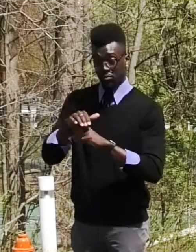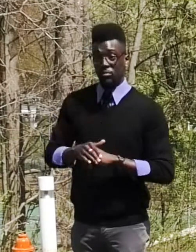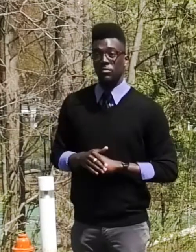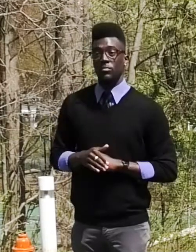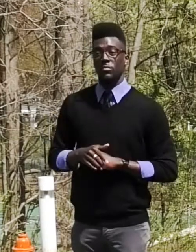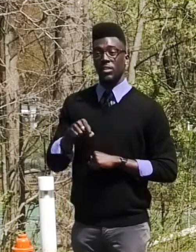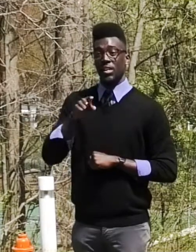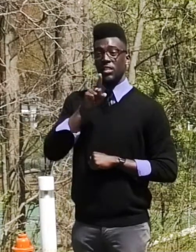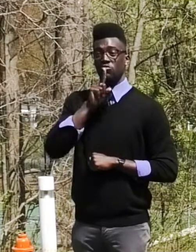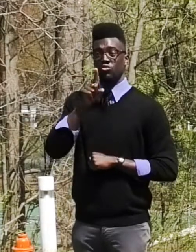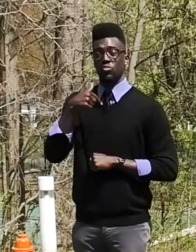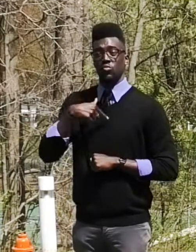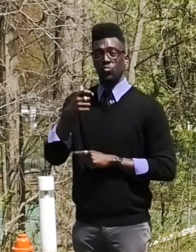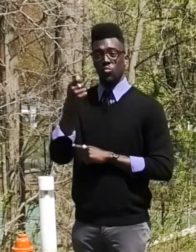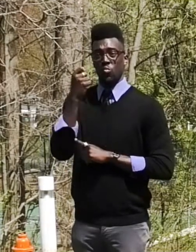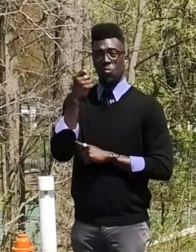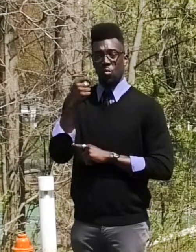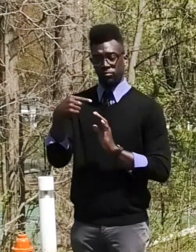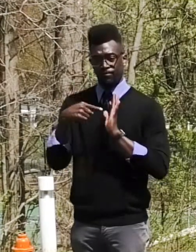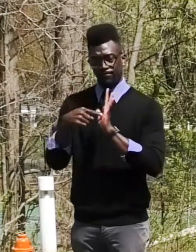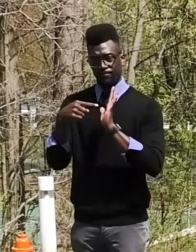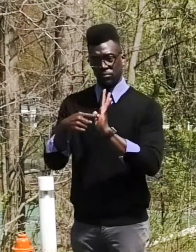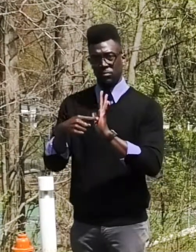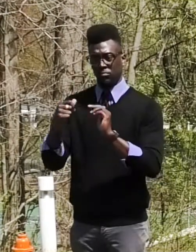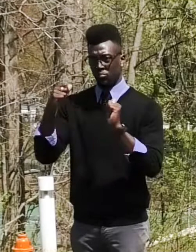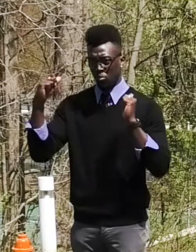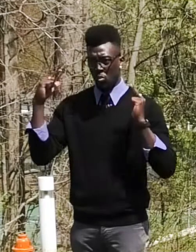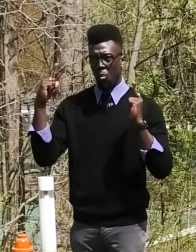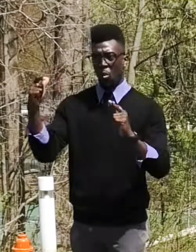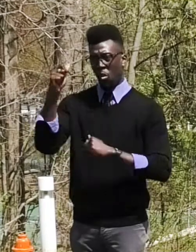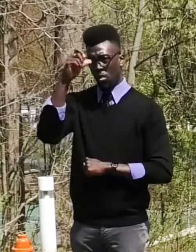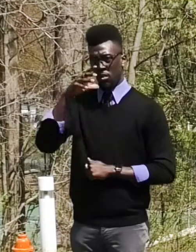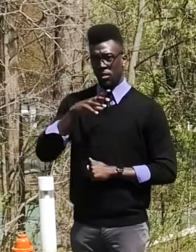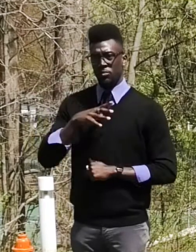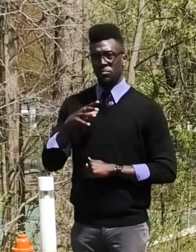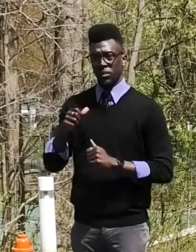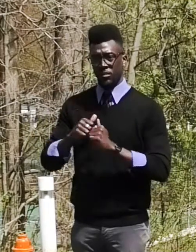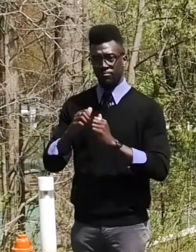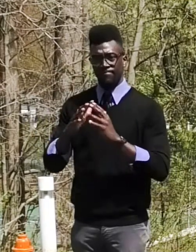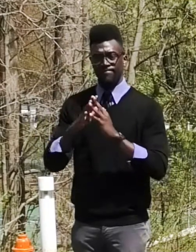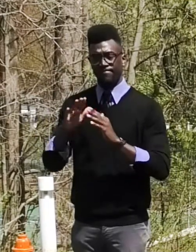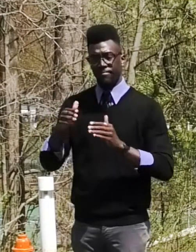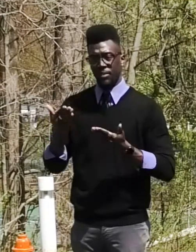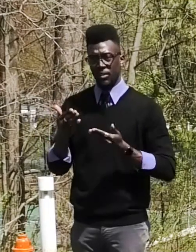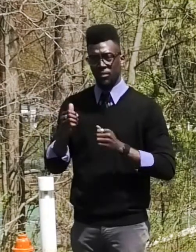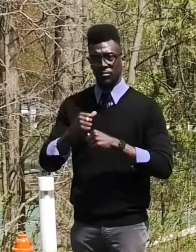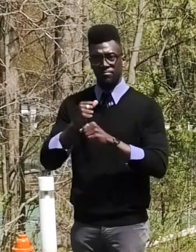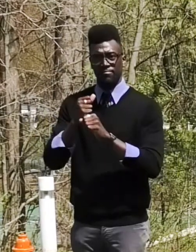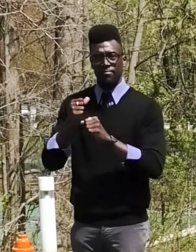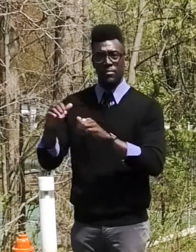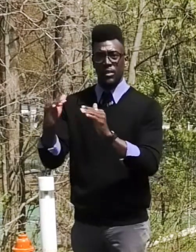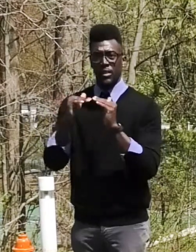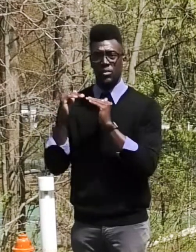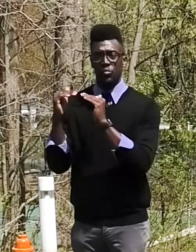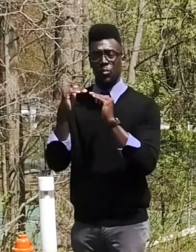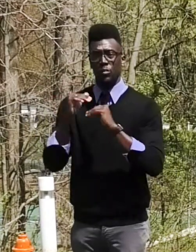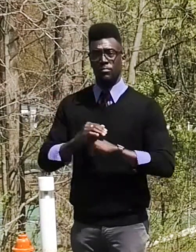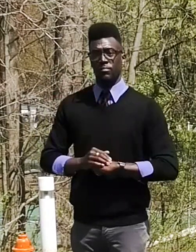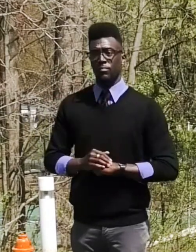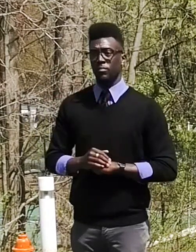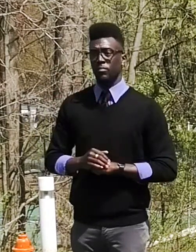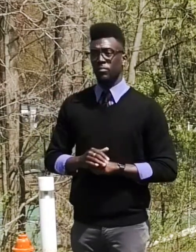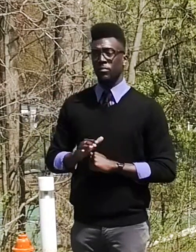these truths to be self-evident, that all men are created equal, that they are endowed by